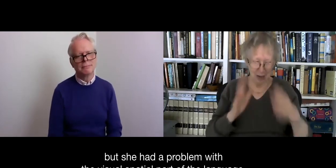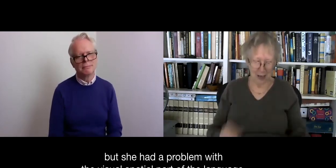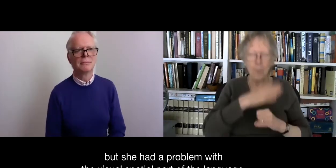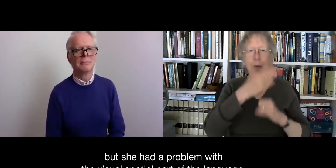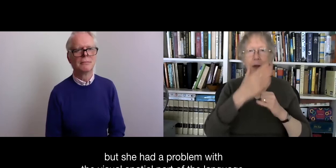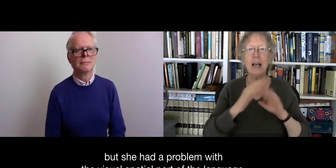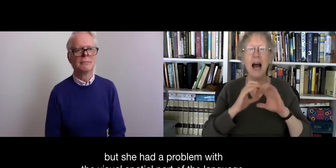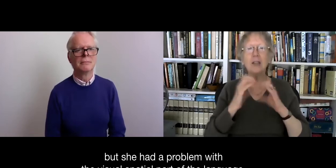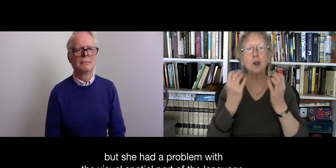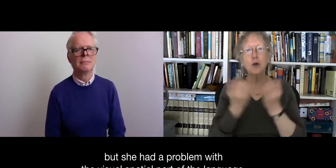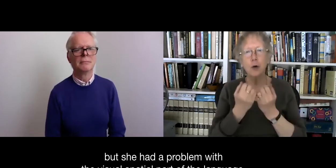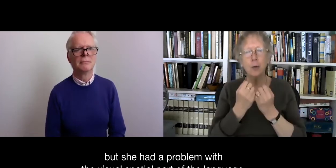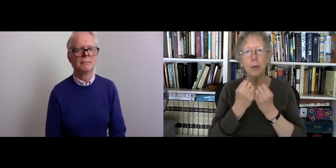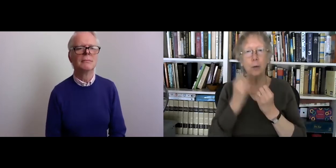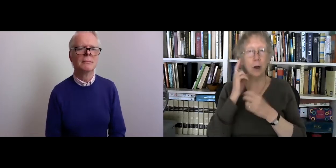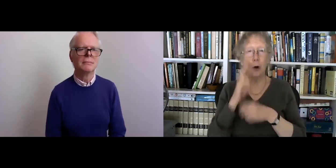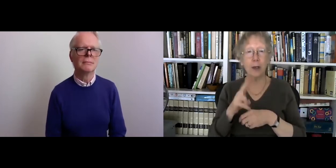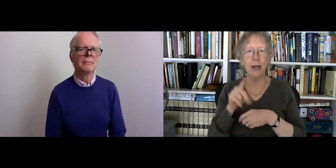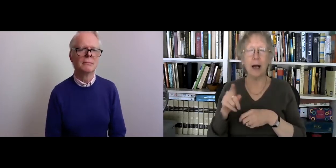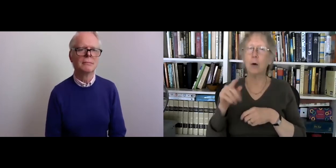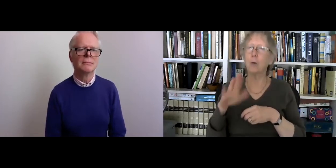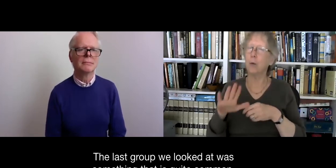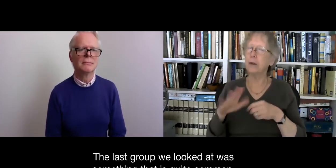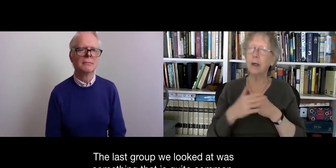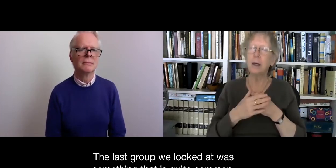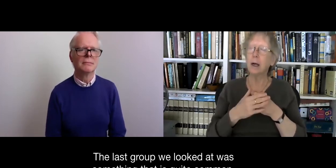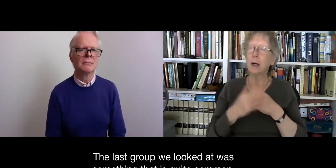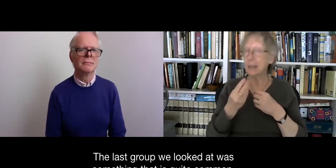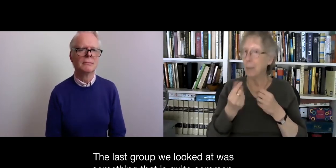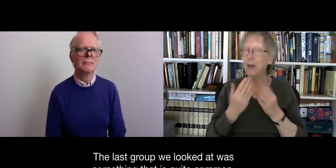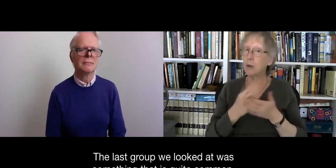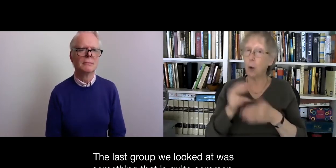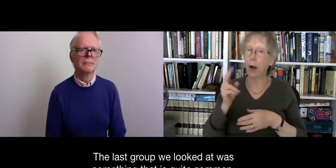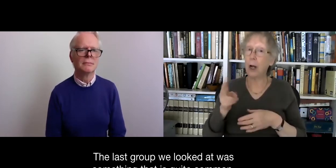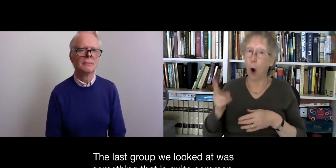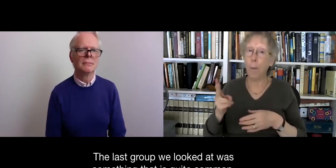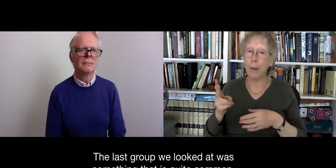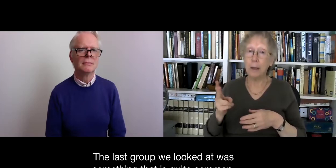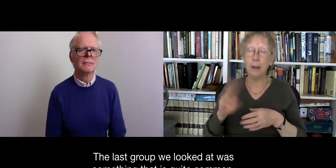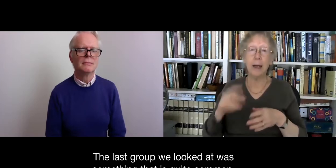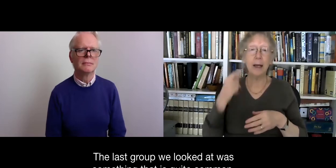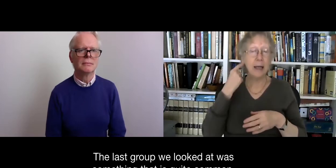spatial part of the language. So the last group we looked at was something that is quite